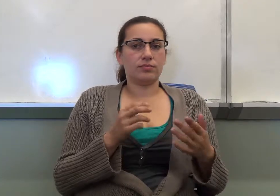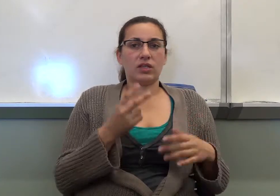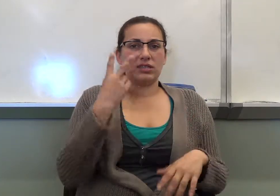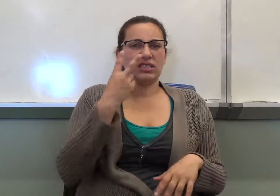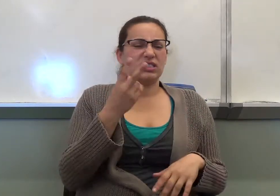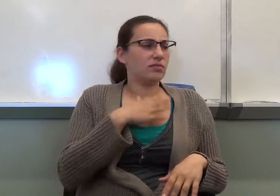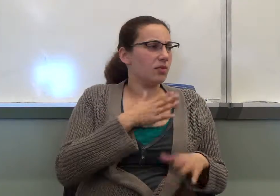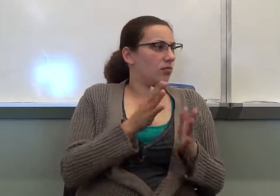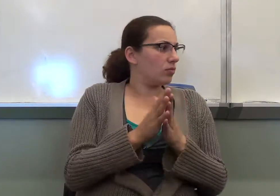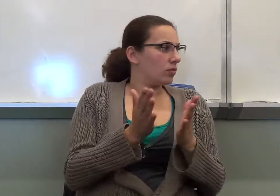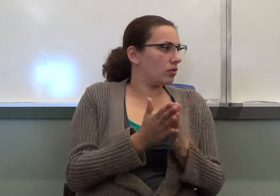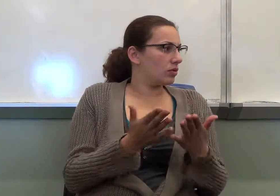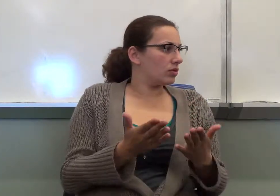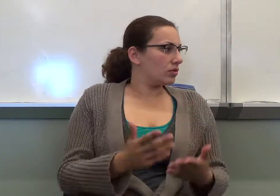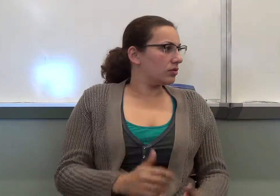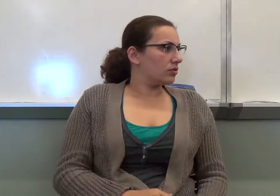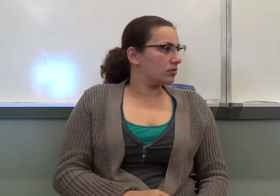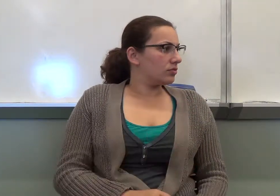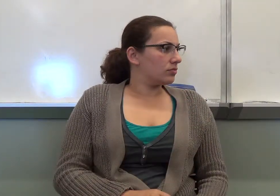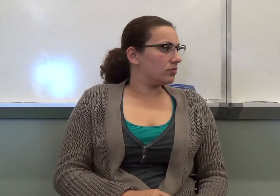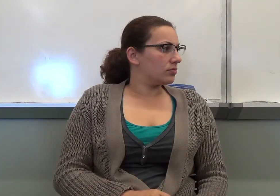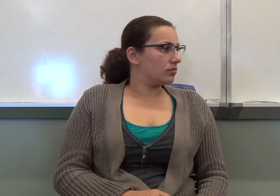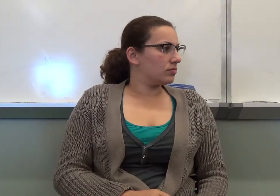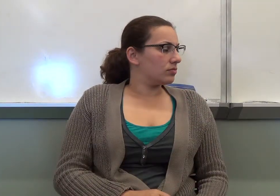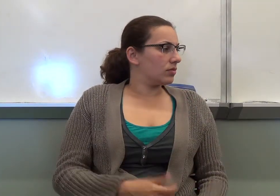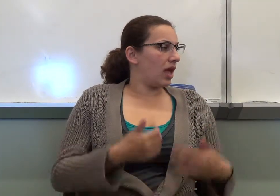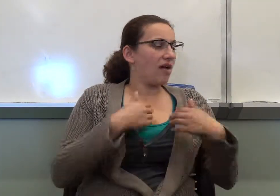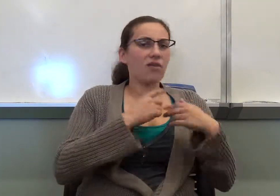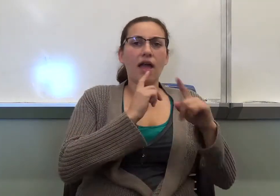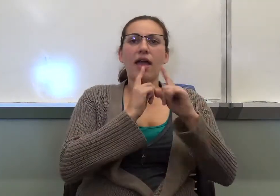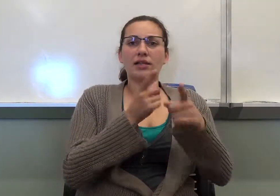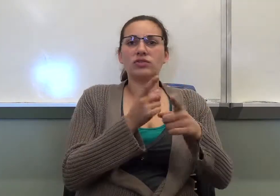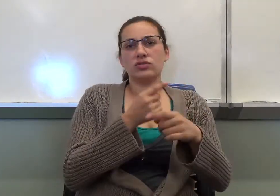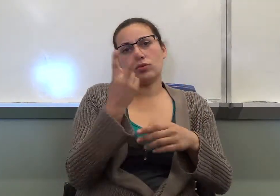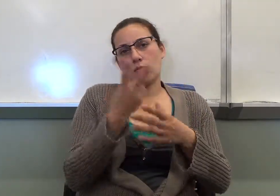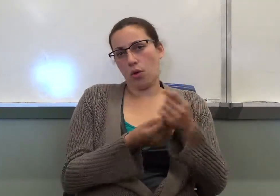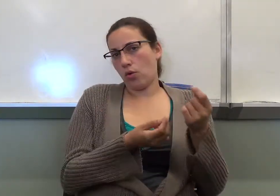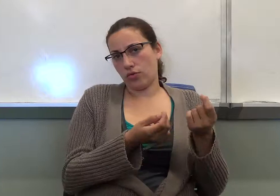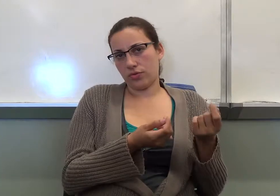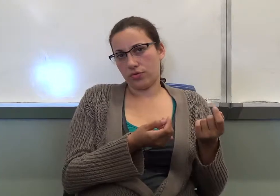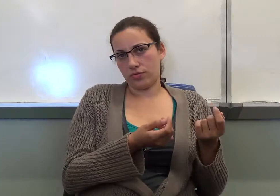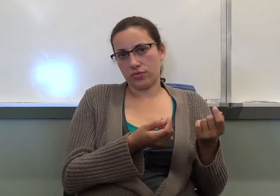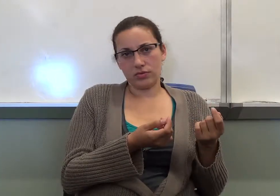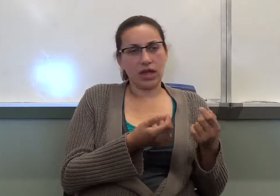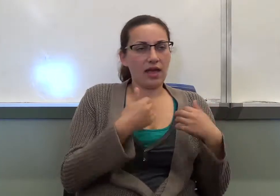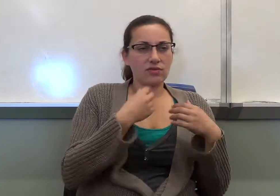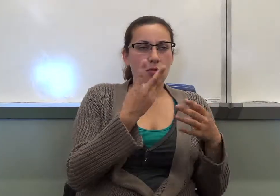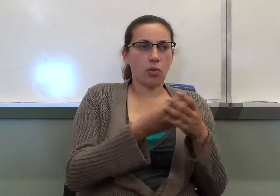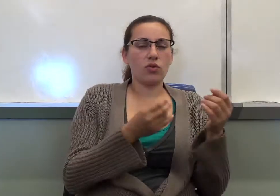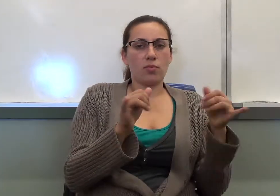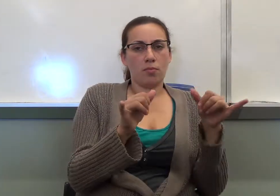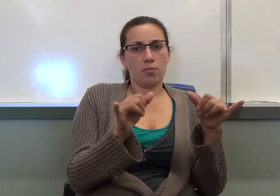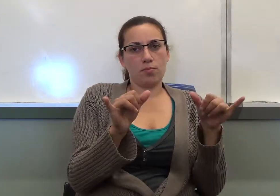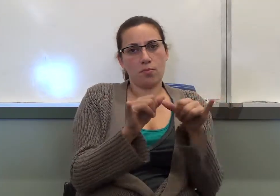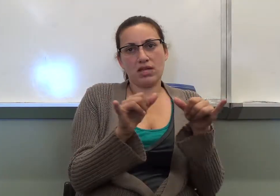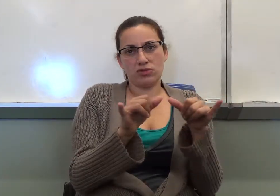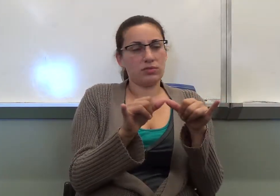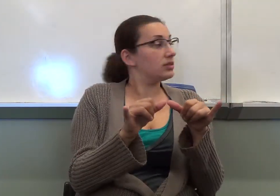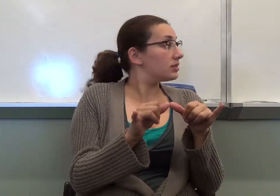it does. It gives you the answer in both. Okay. So let's do